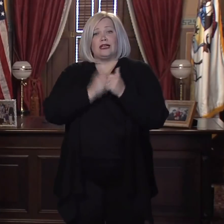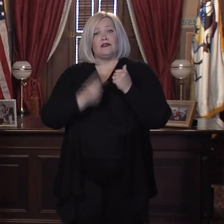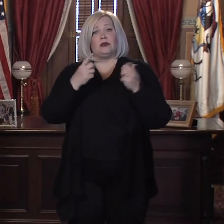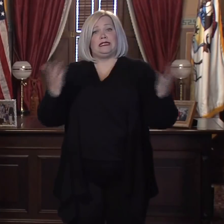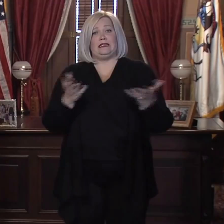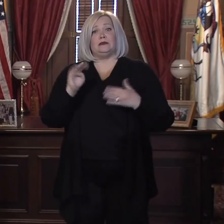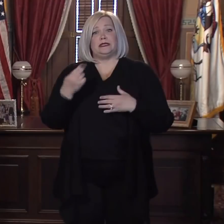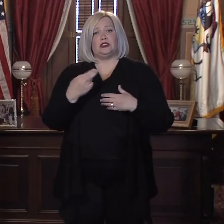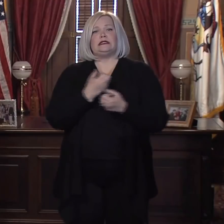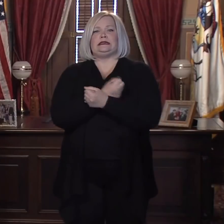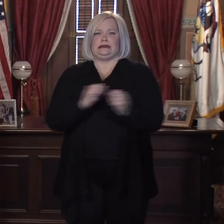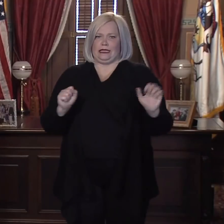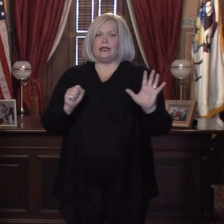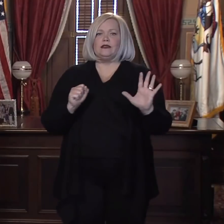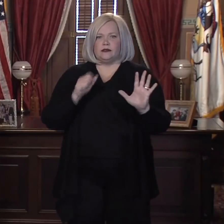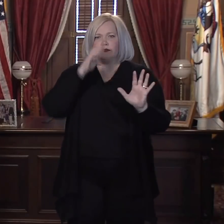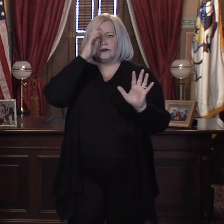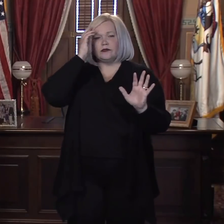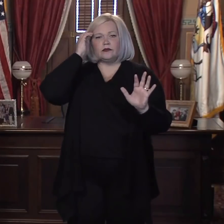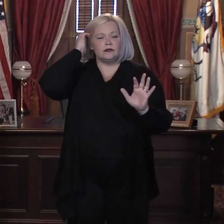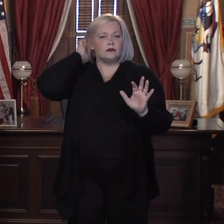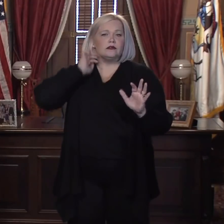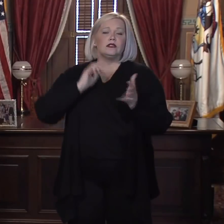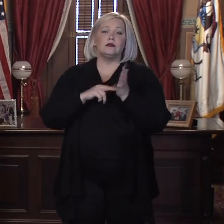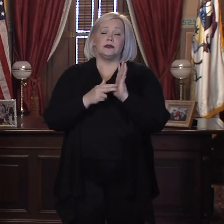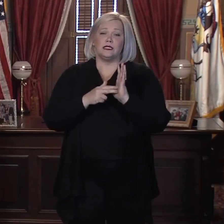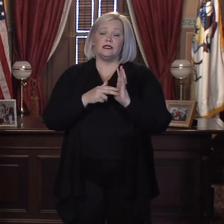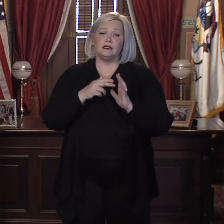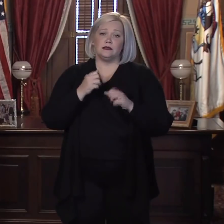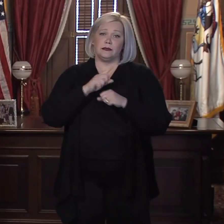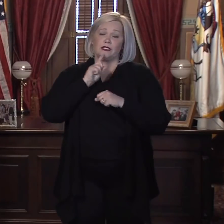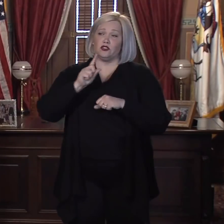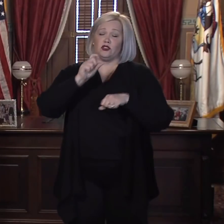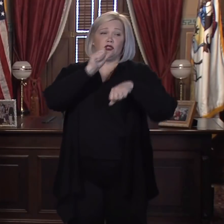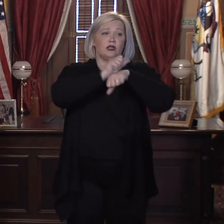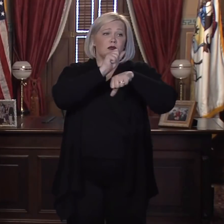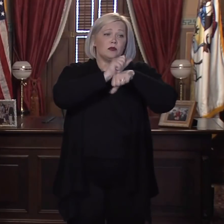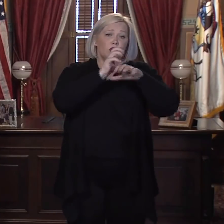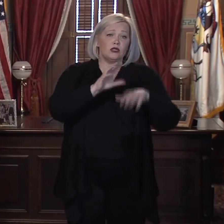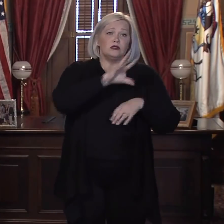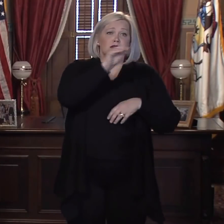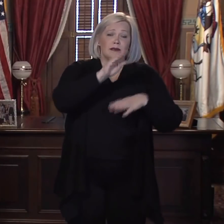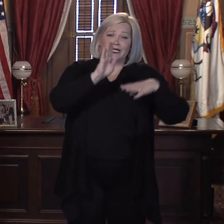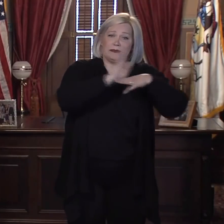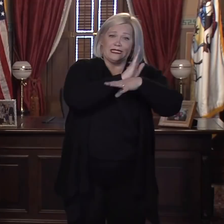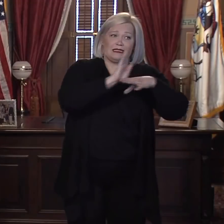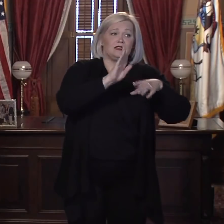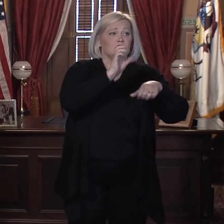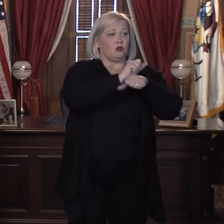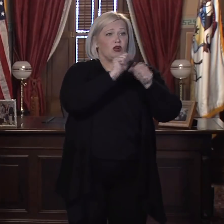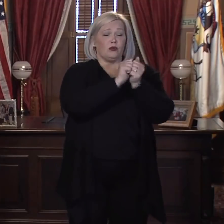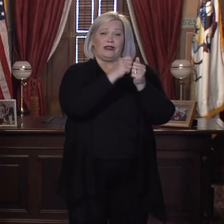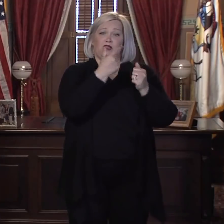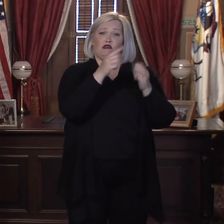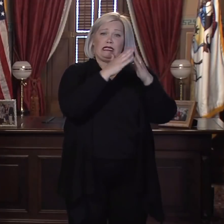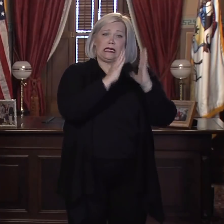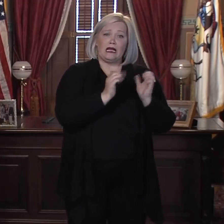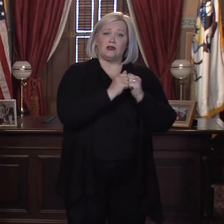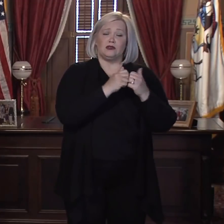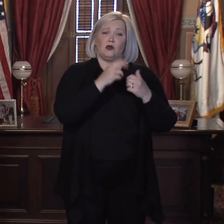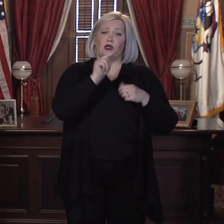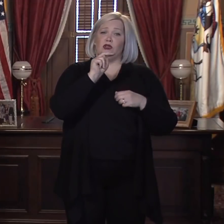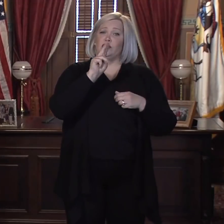safe. And so we will make sure that our employers and businesses in the nursery and greenhouses, like all